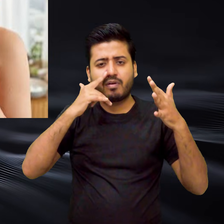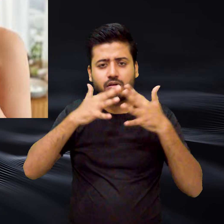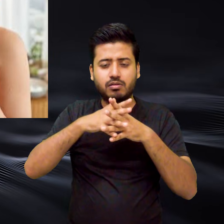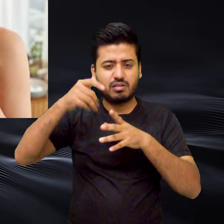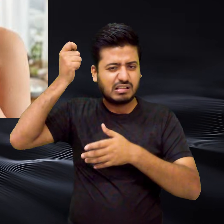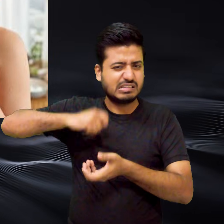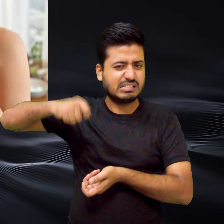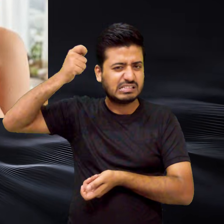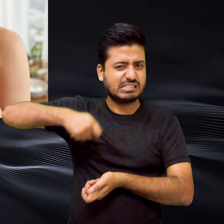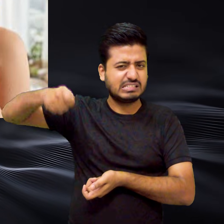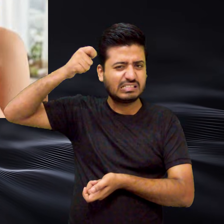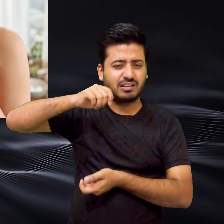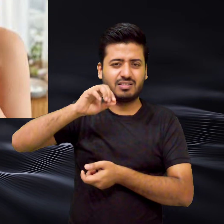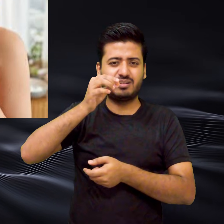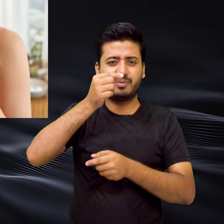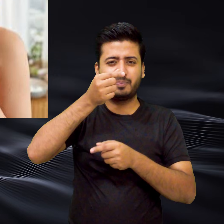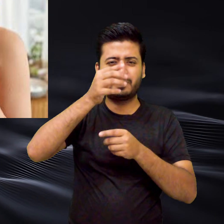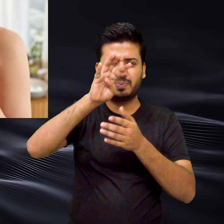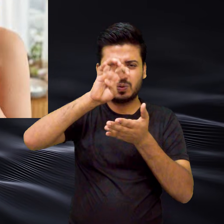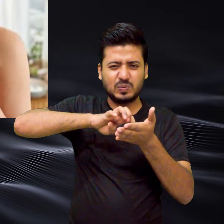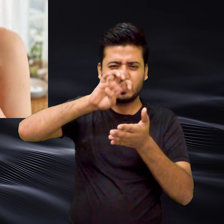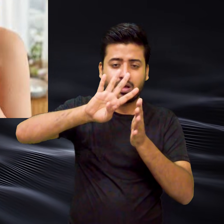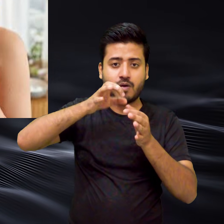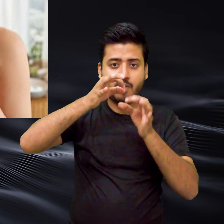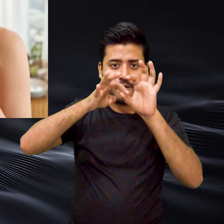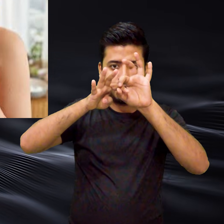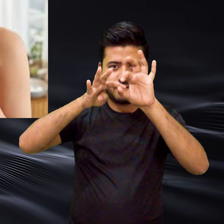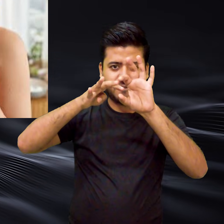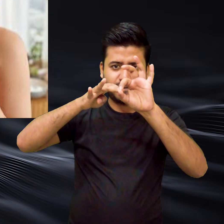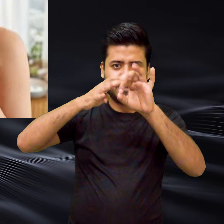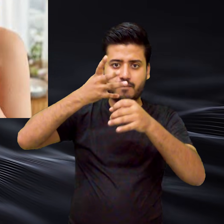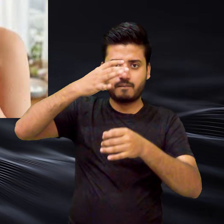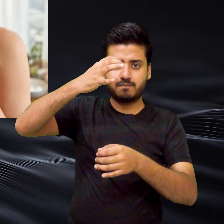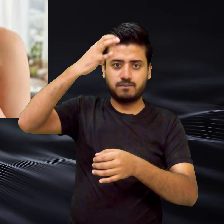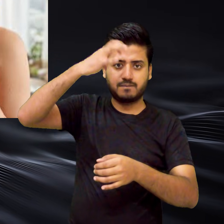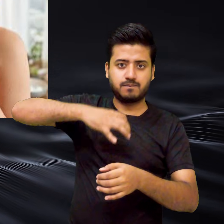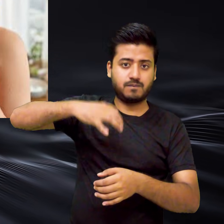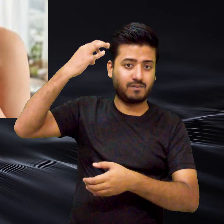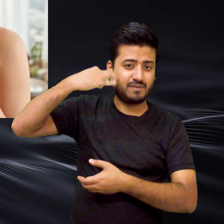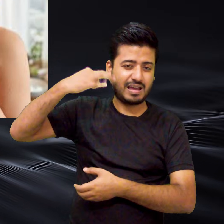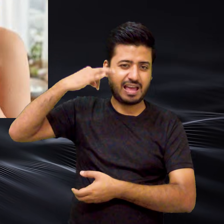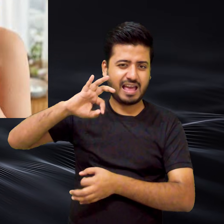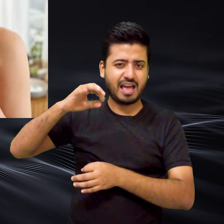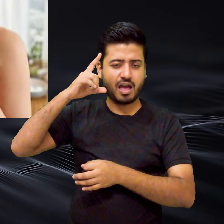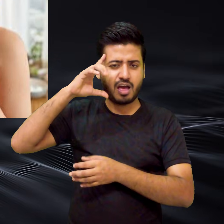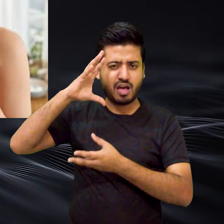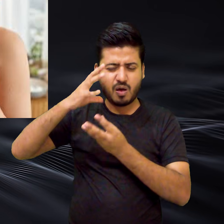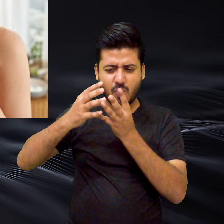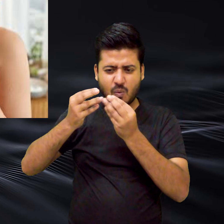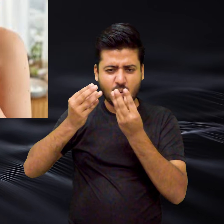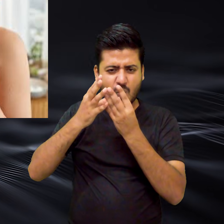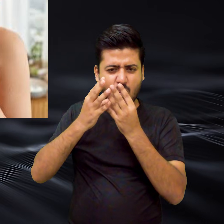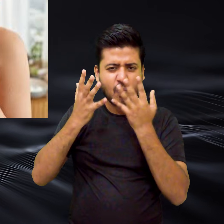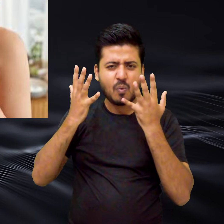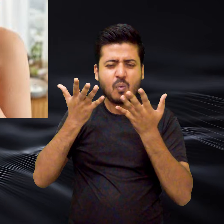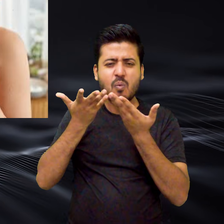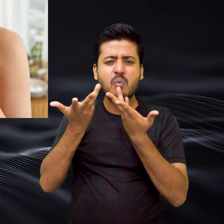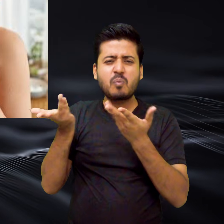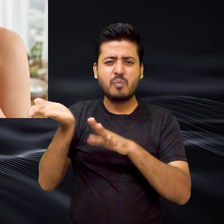out. Reduces hair fall. By nourishing and strengthening the hair follicles, almond oil can help prevent hair fall caused by